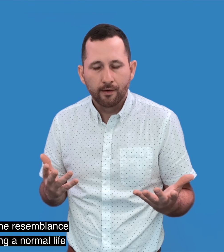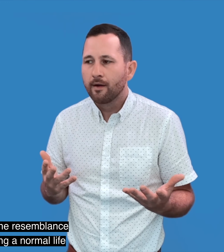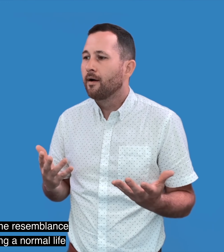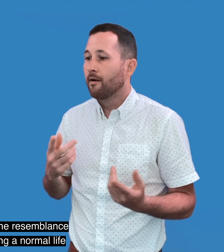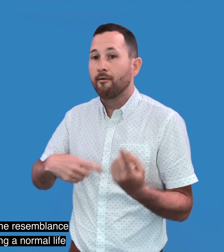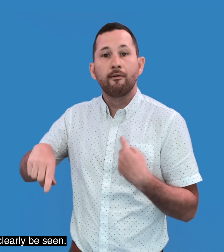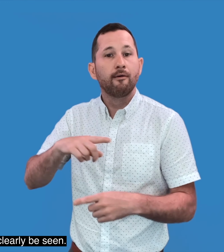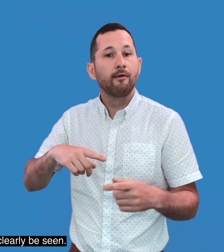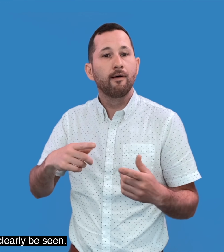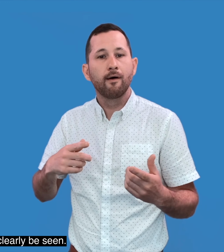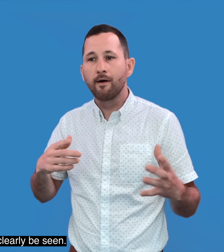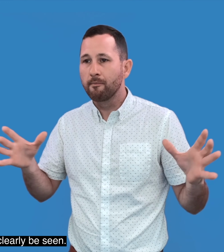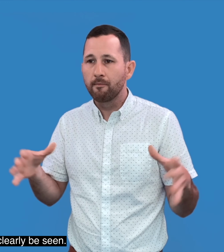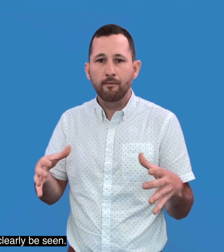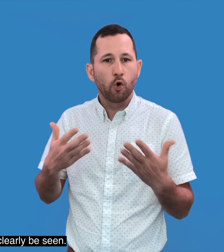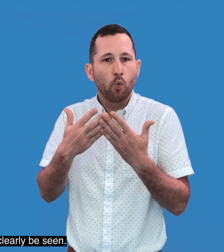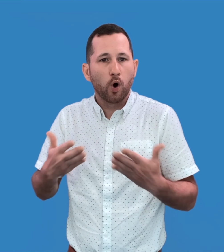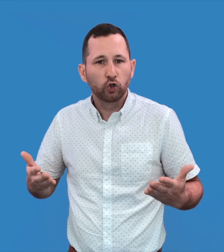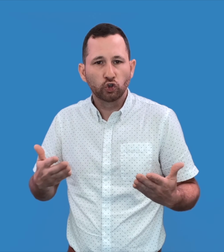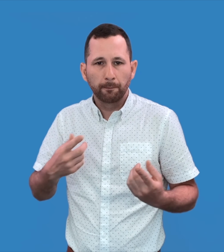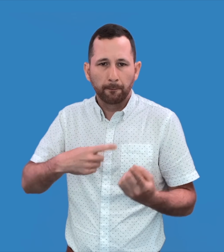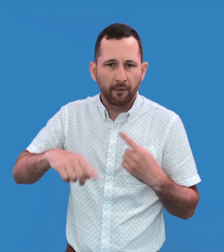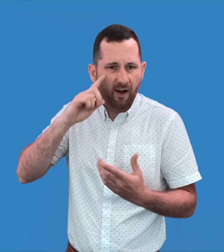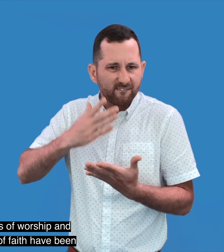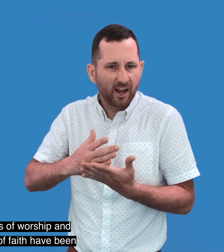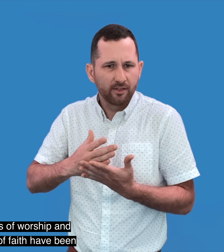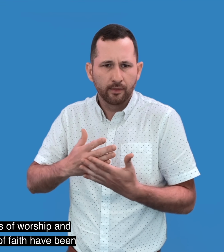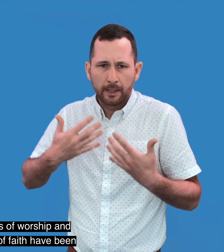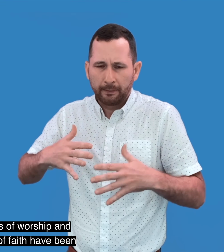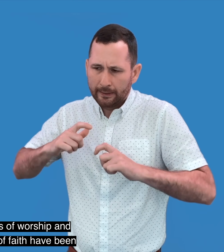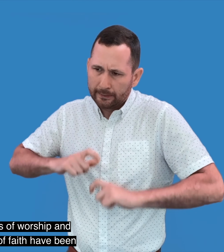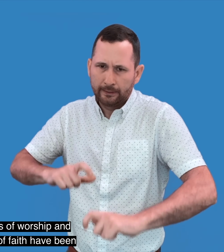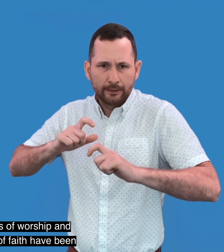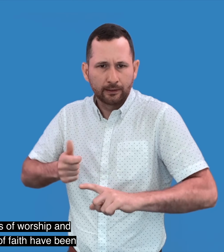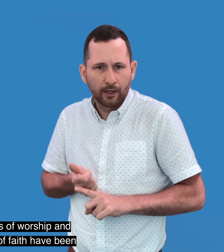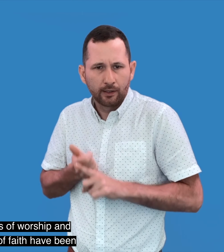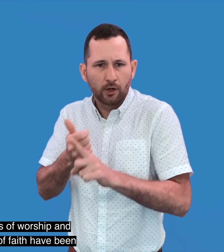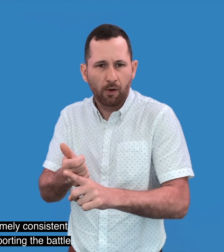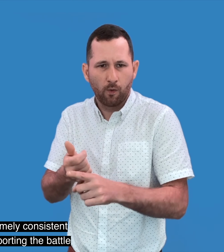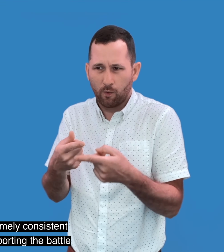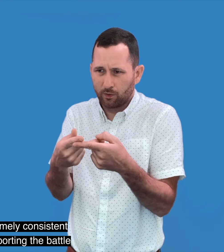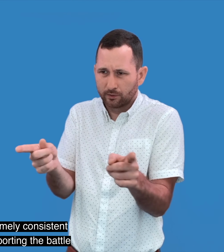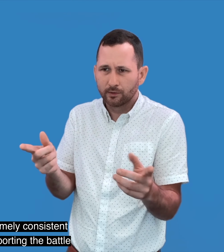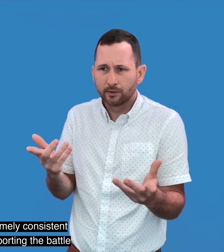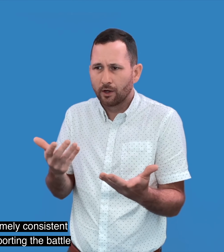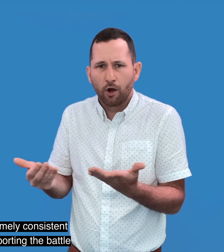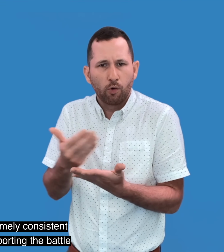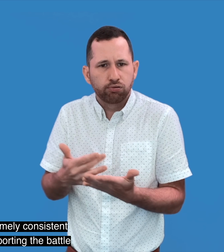life can clearly be seen. Places of worship and people of faith have been extremely consistent in